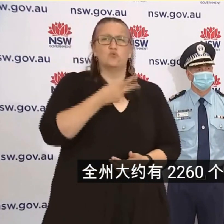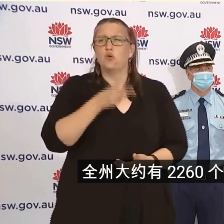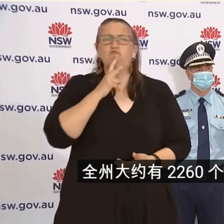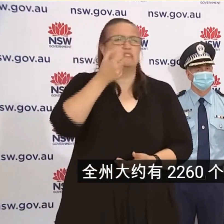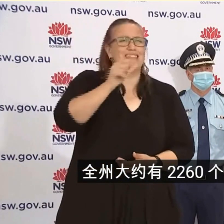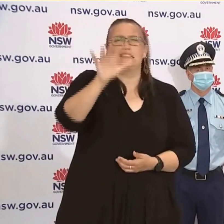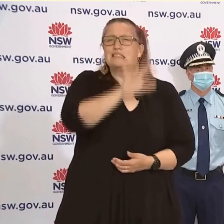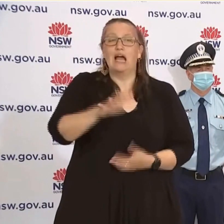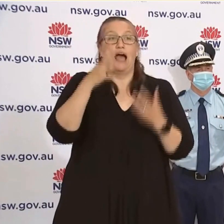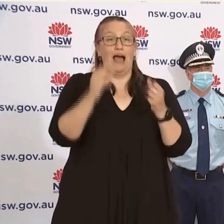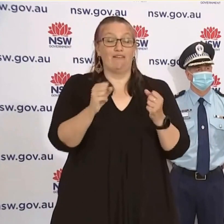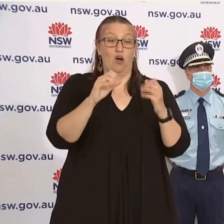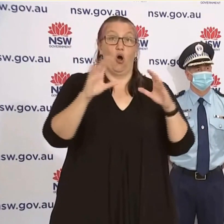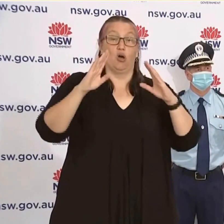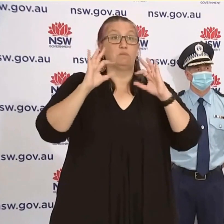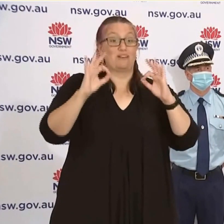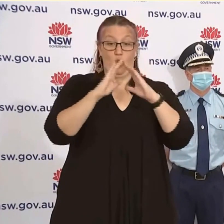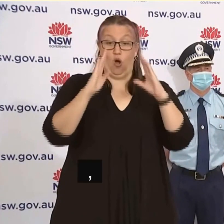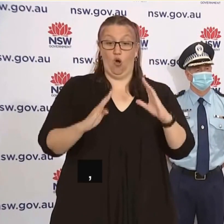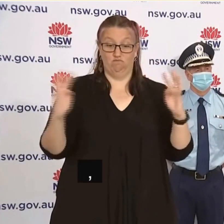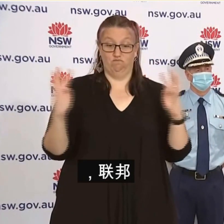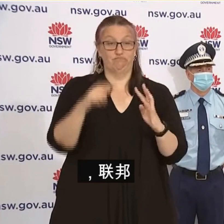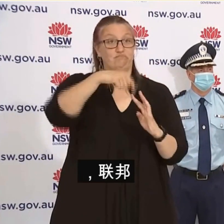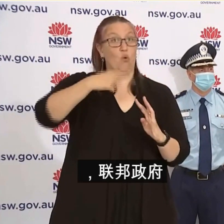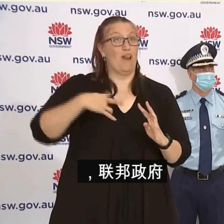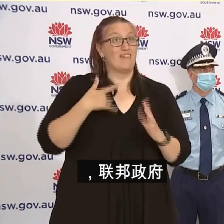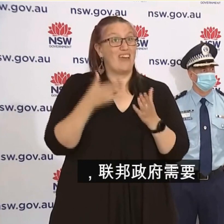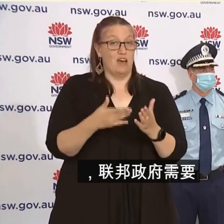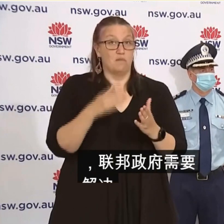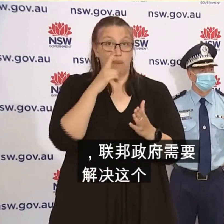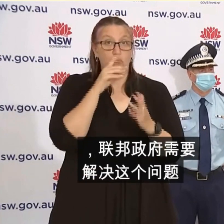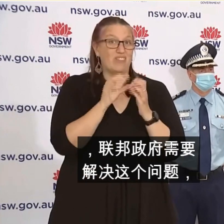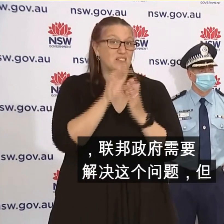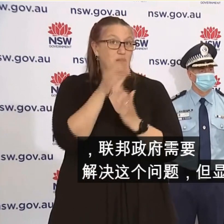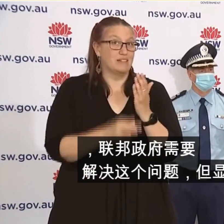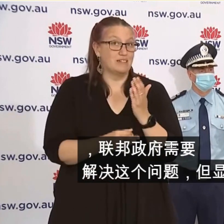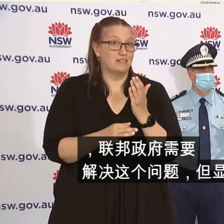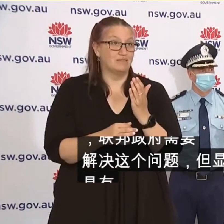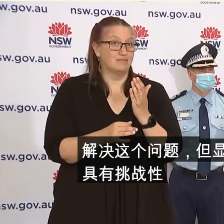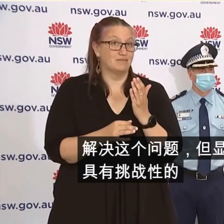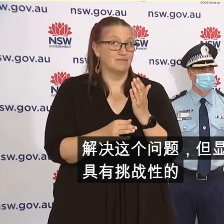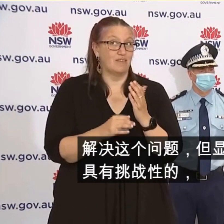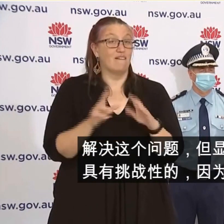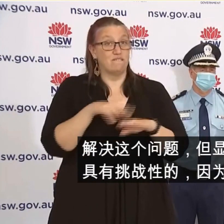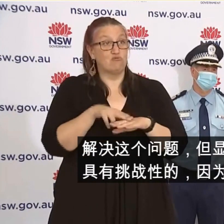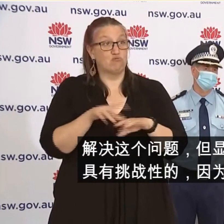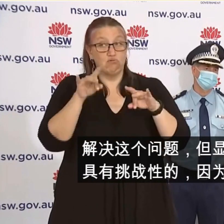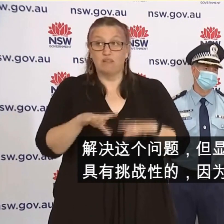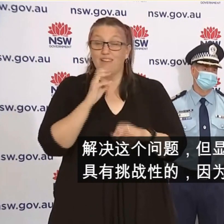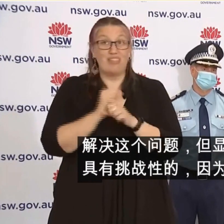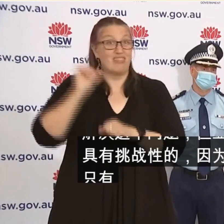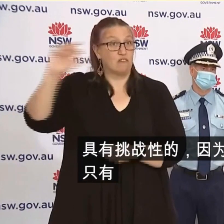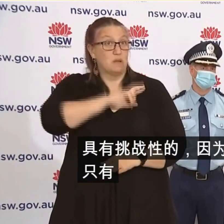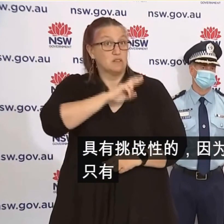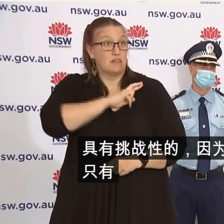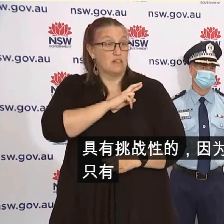state, there was a need for the federal government to address that issue, but obviously it's challenging because each